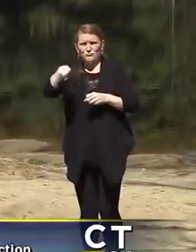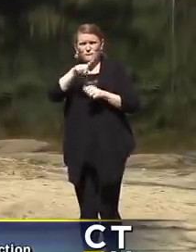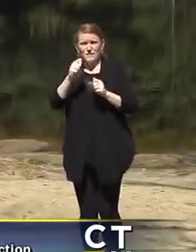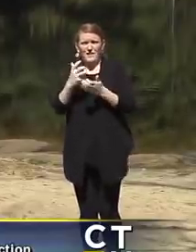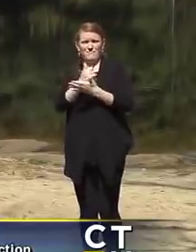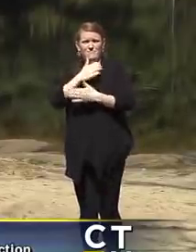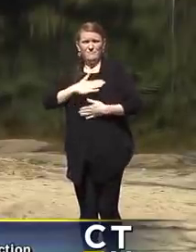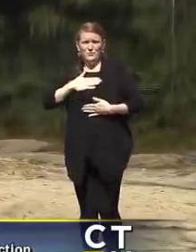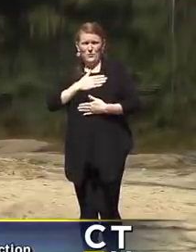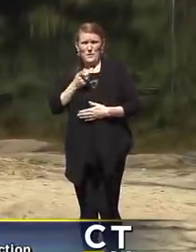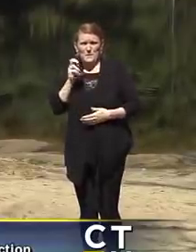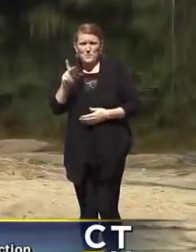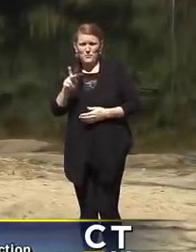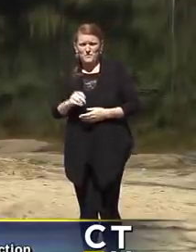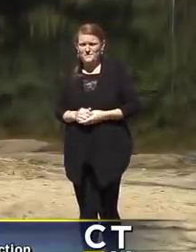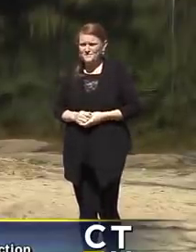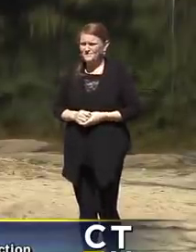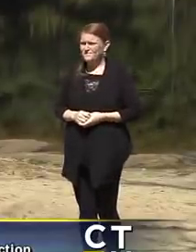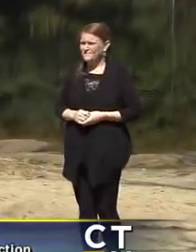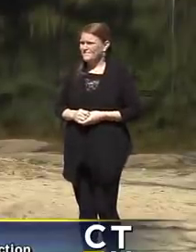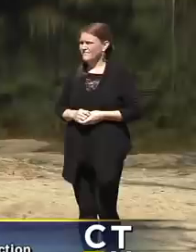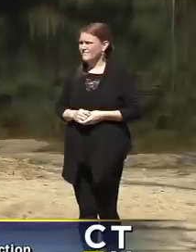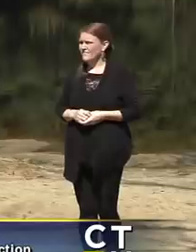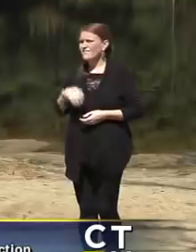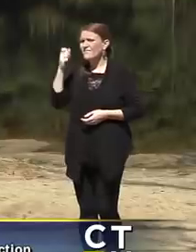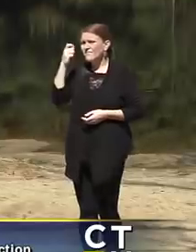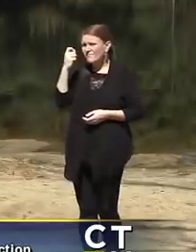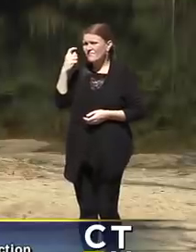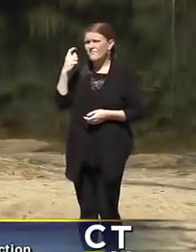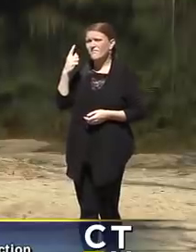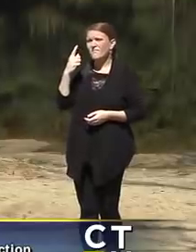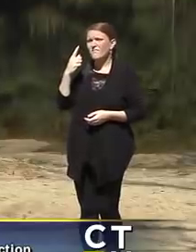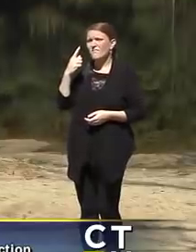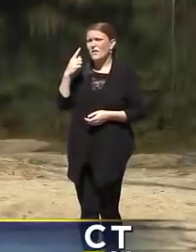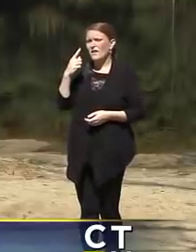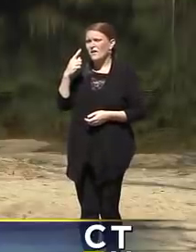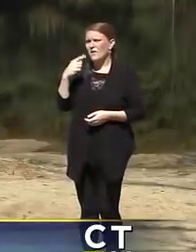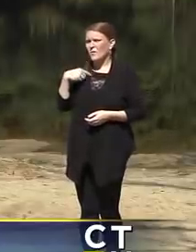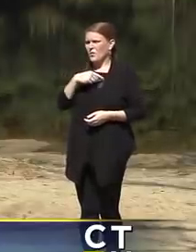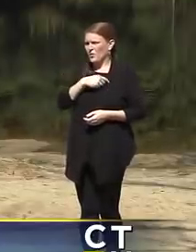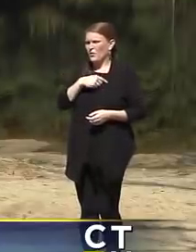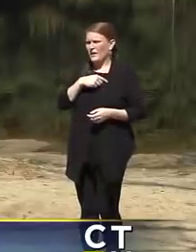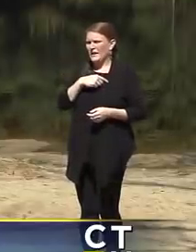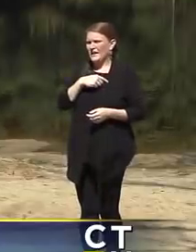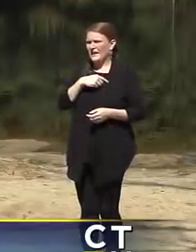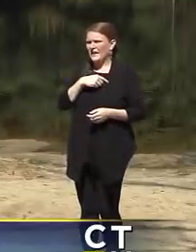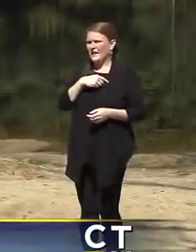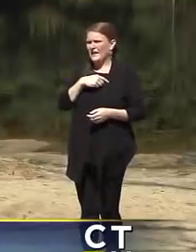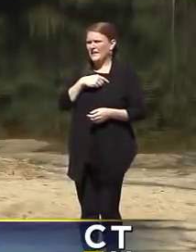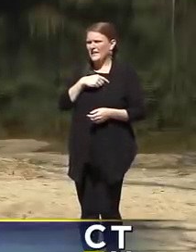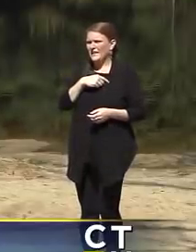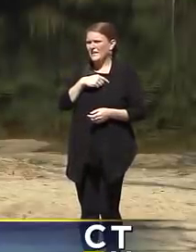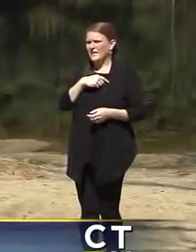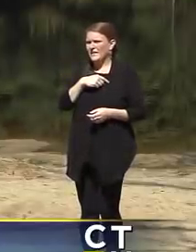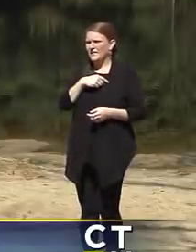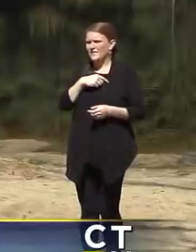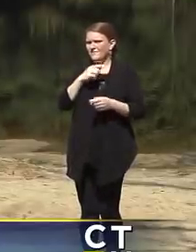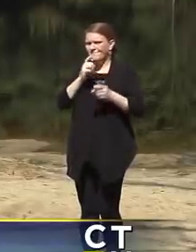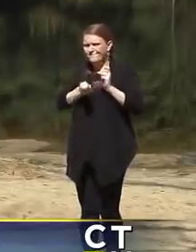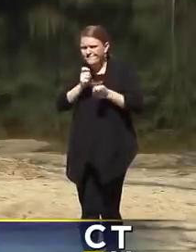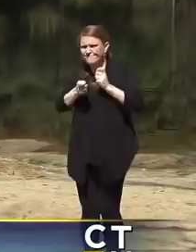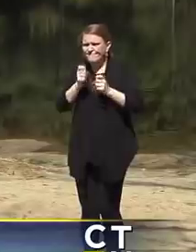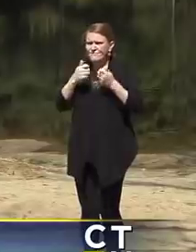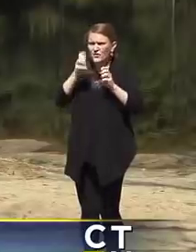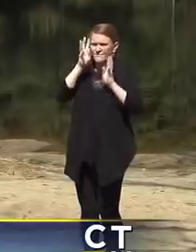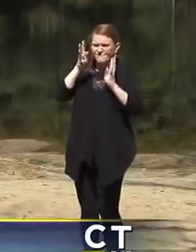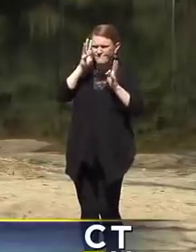differently across the state. Within our parks operations, we've been hammering home those new changes in the